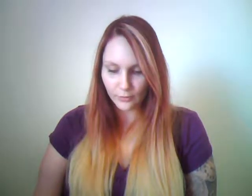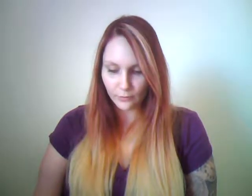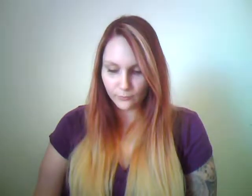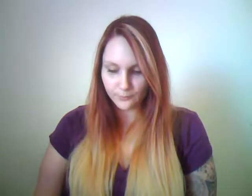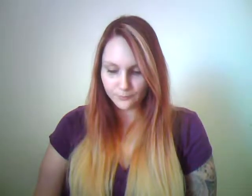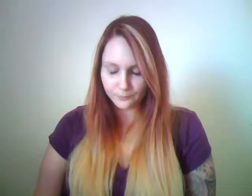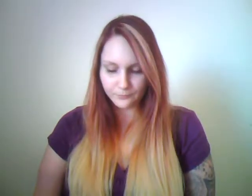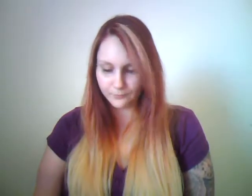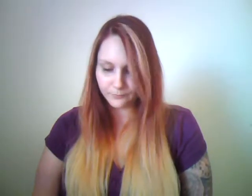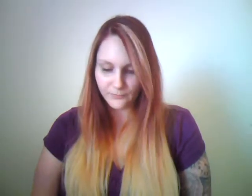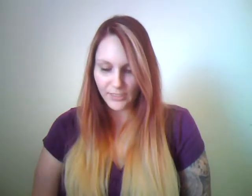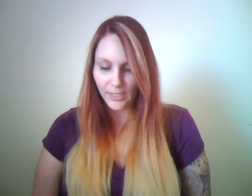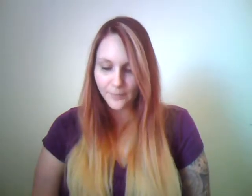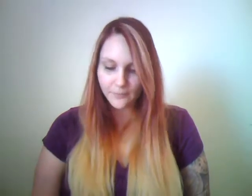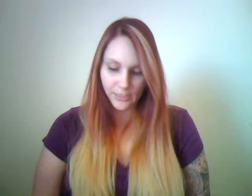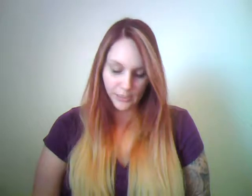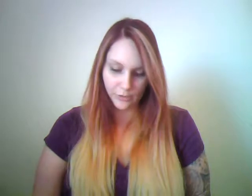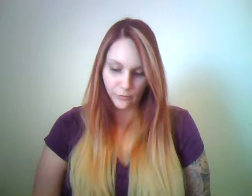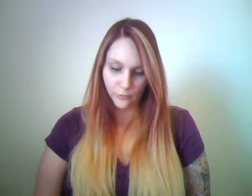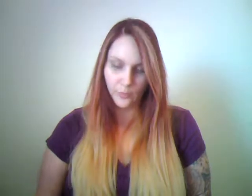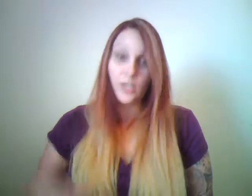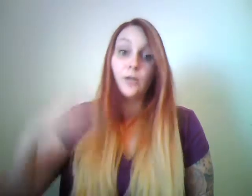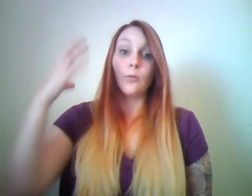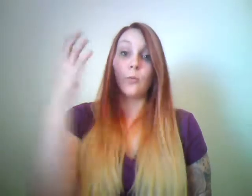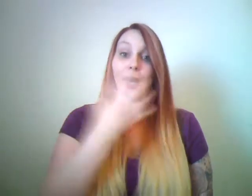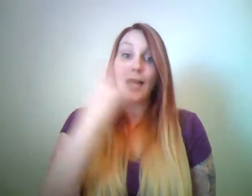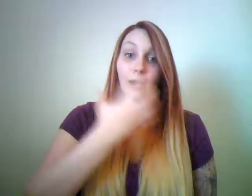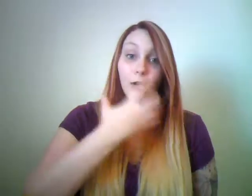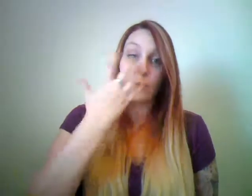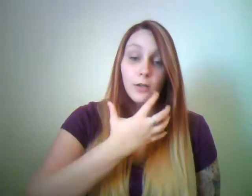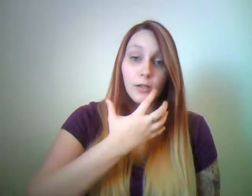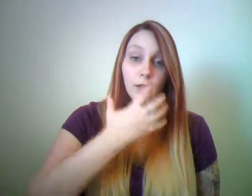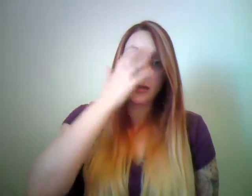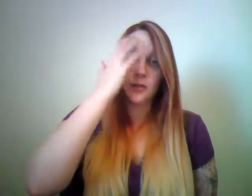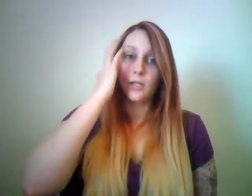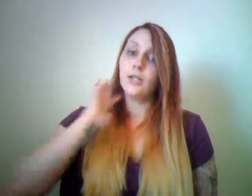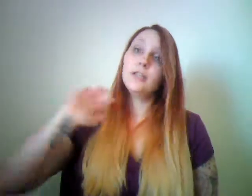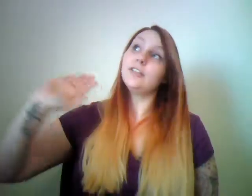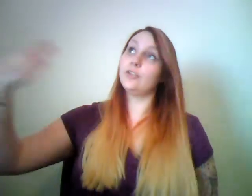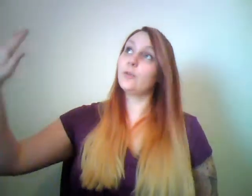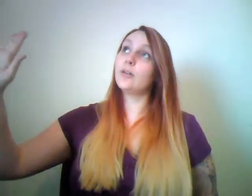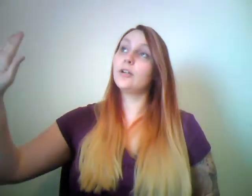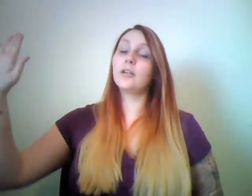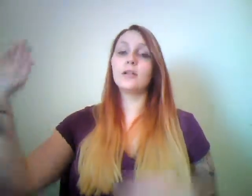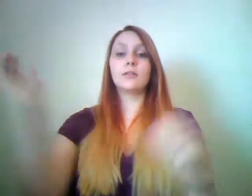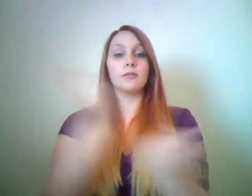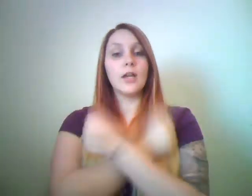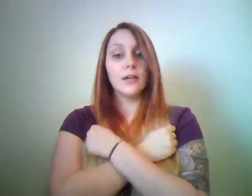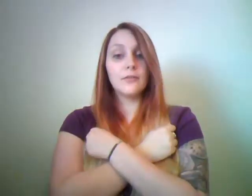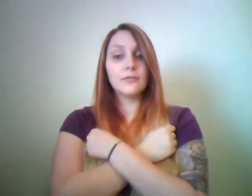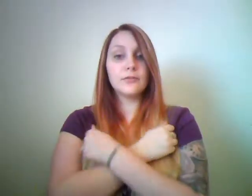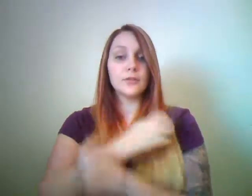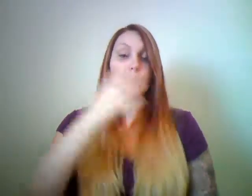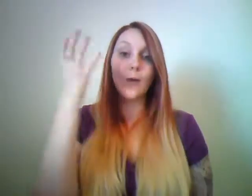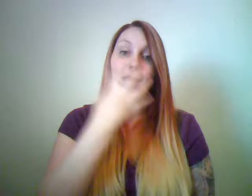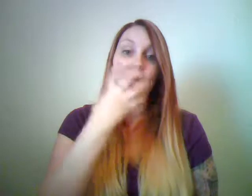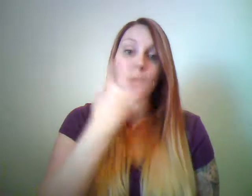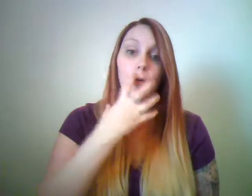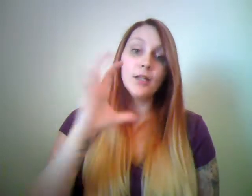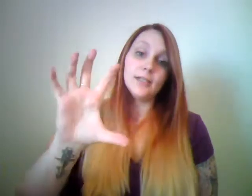So, I'm going to do, wow, your love. So, wow